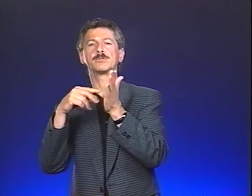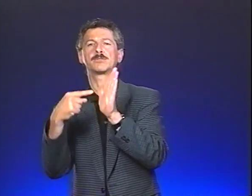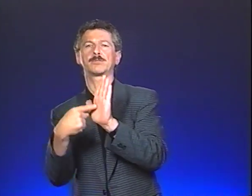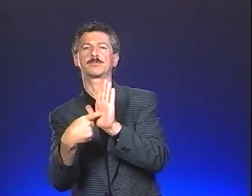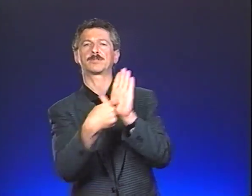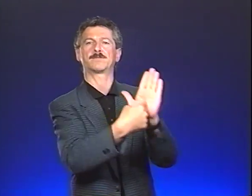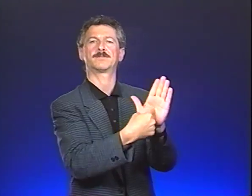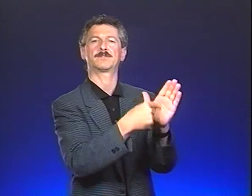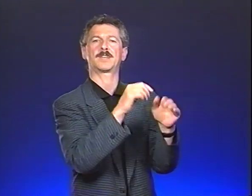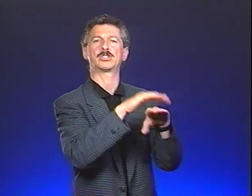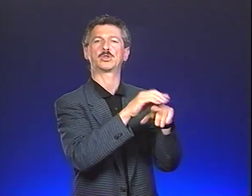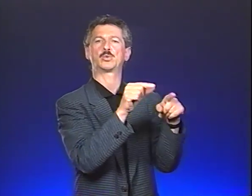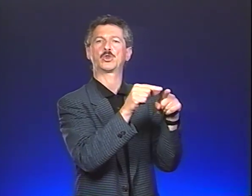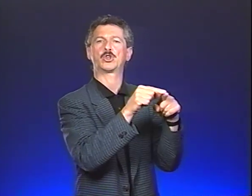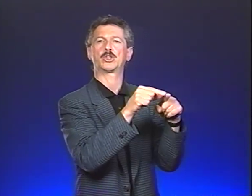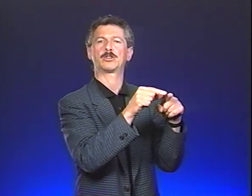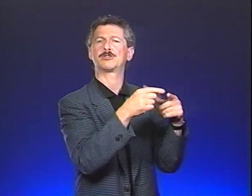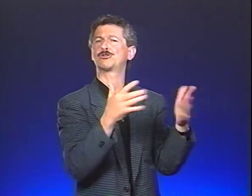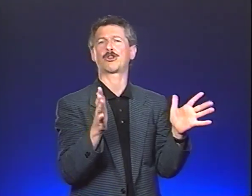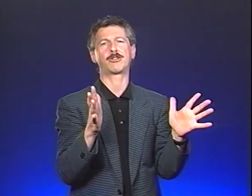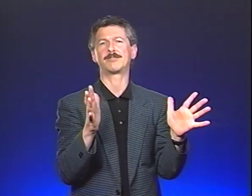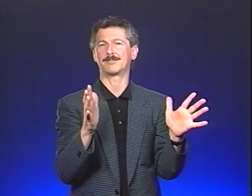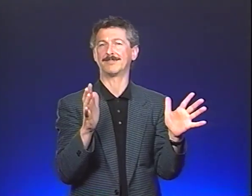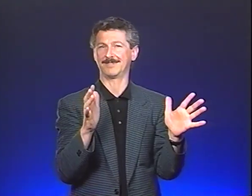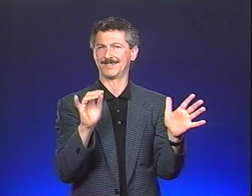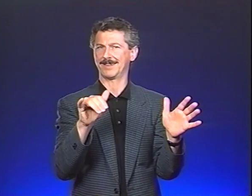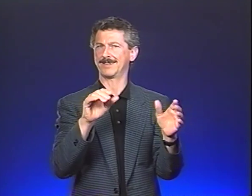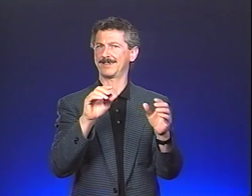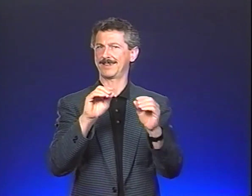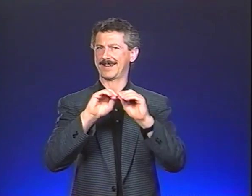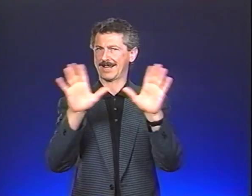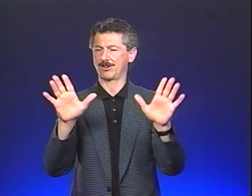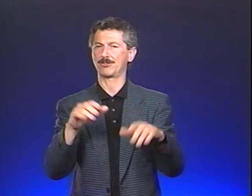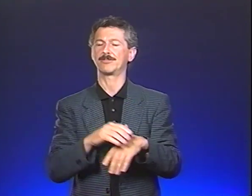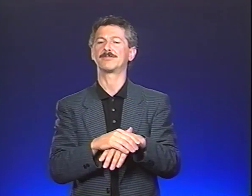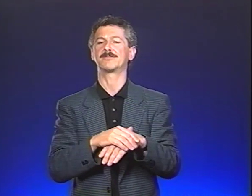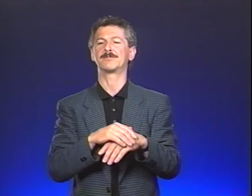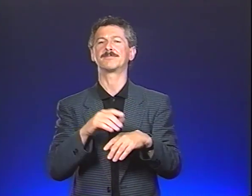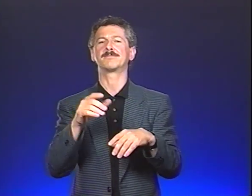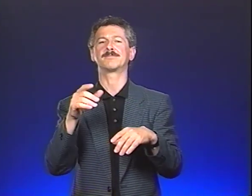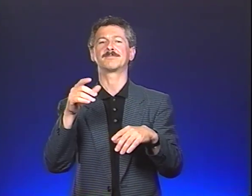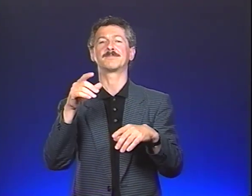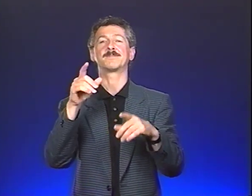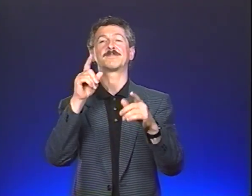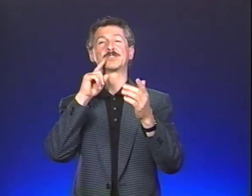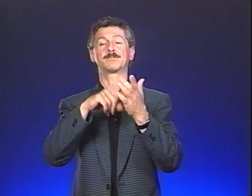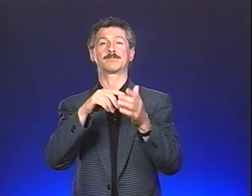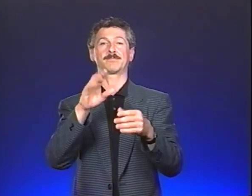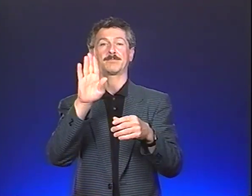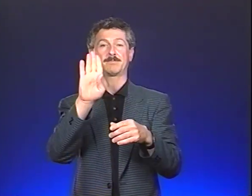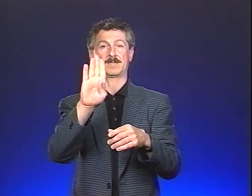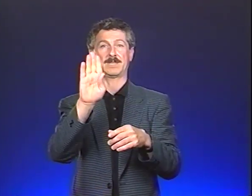used to represent English words. It's important that this be clearly understood. For